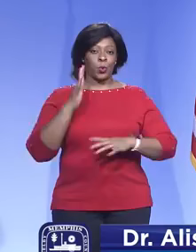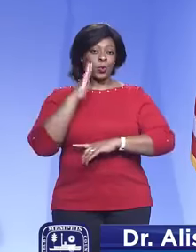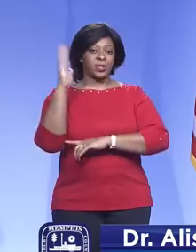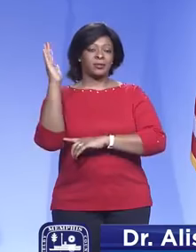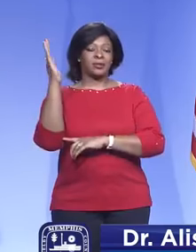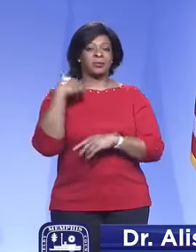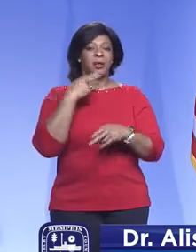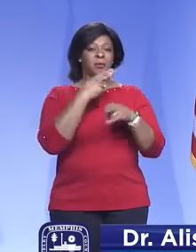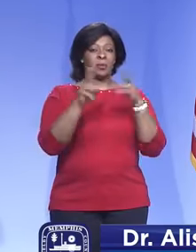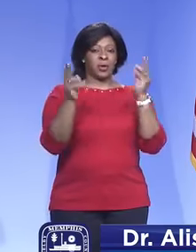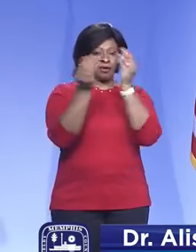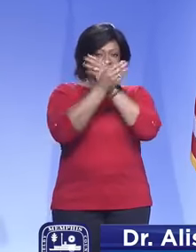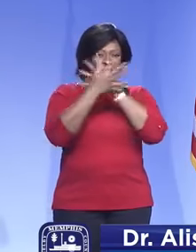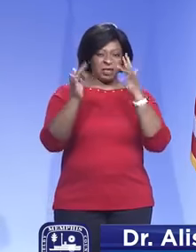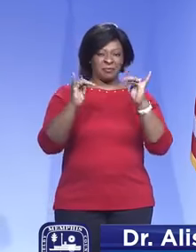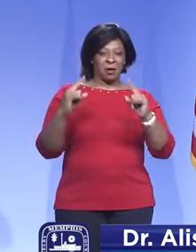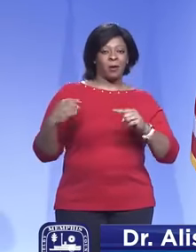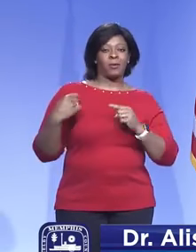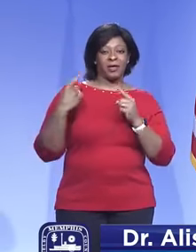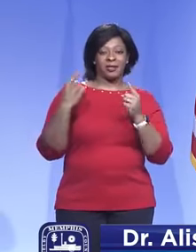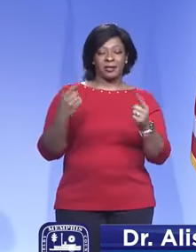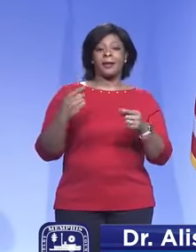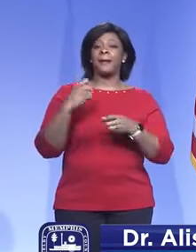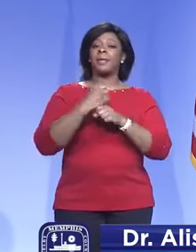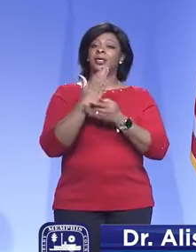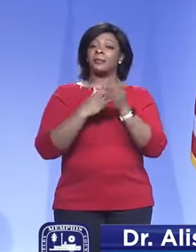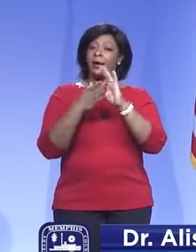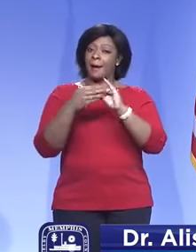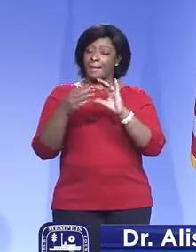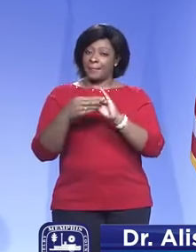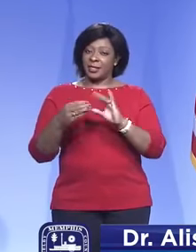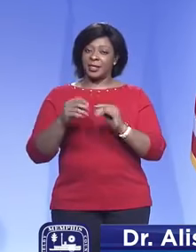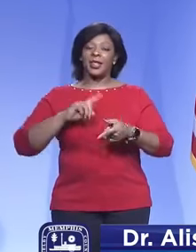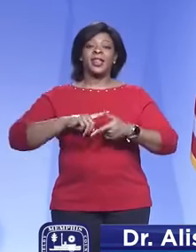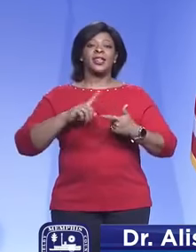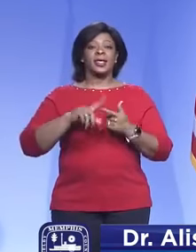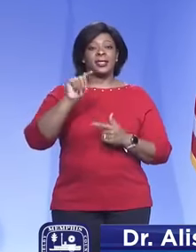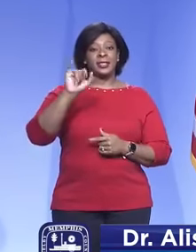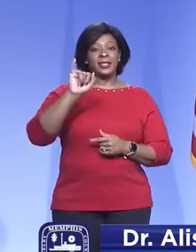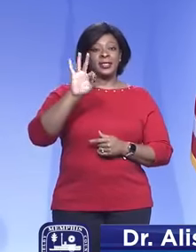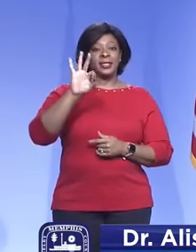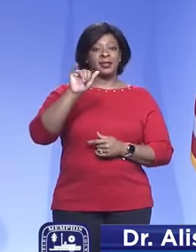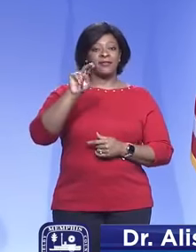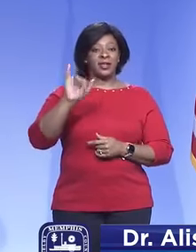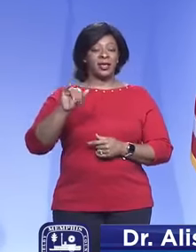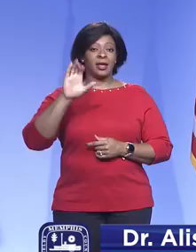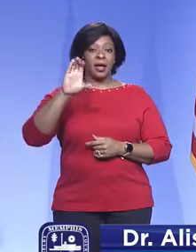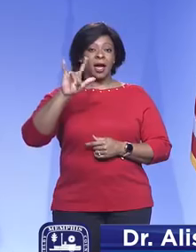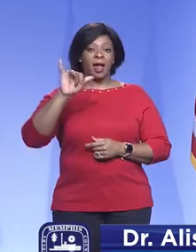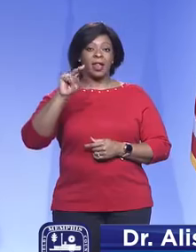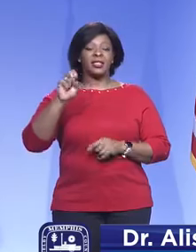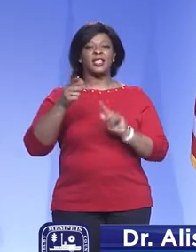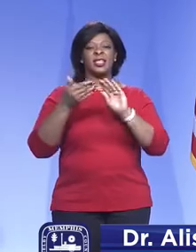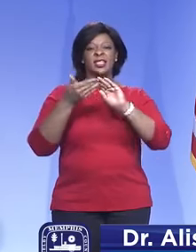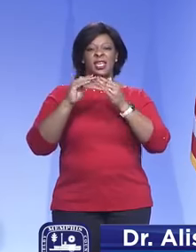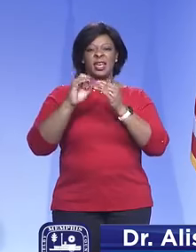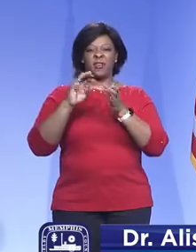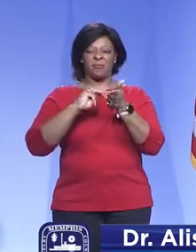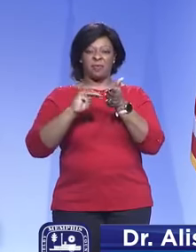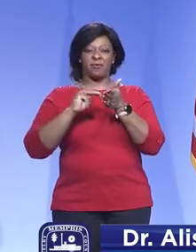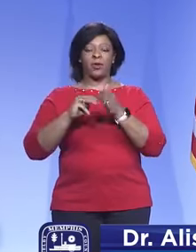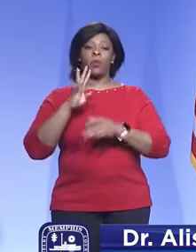brief updates as I always do, make a few comments, and then Tiffany Collins with the City of Memphis is here to talk